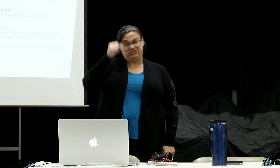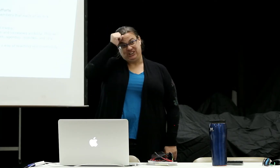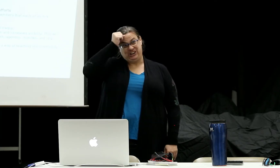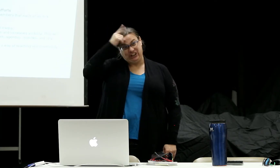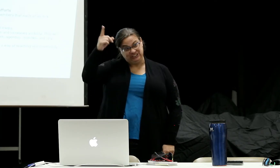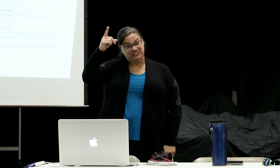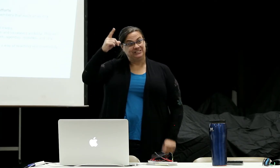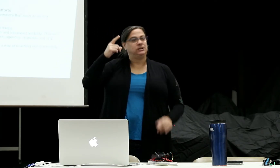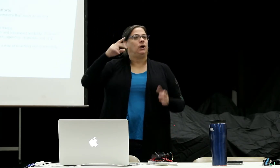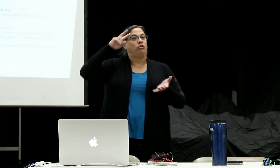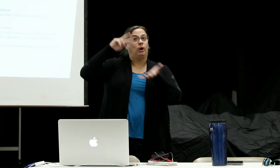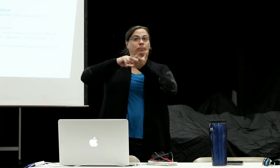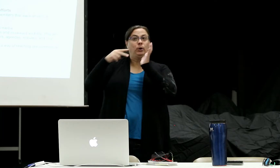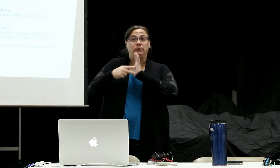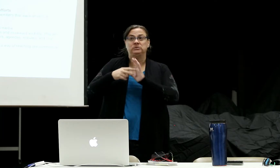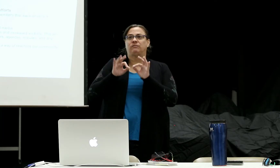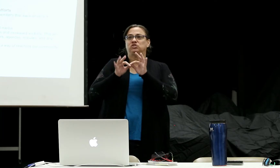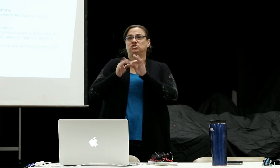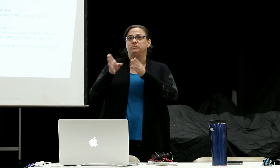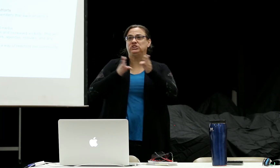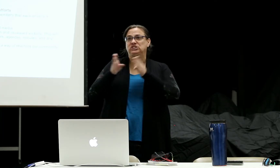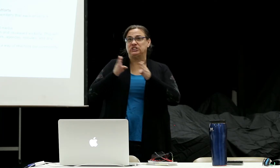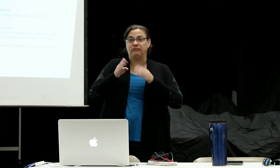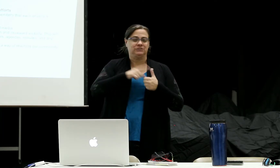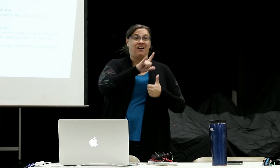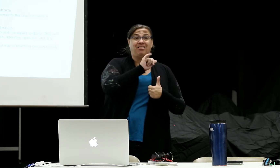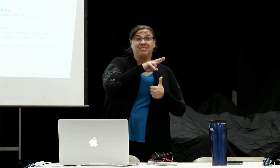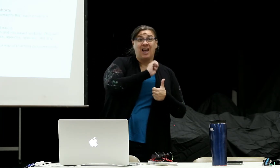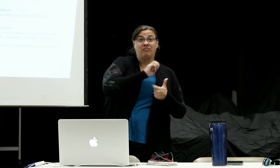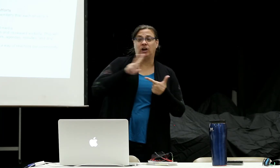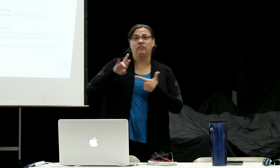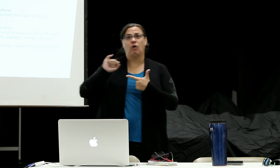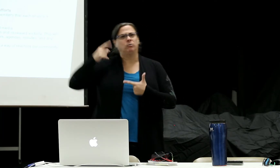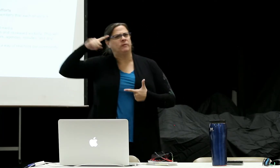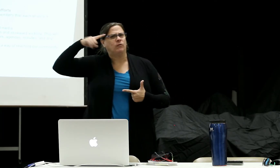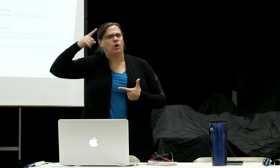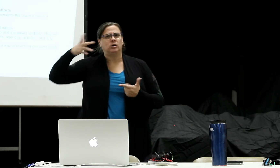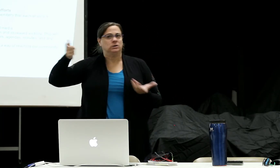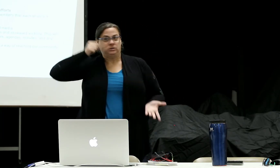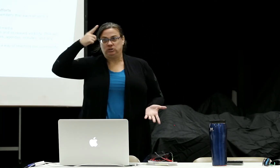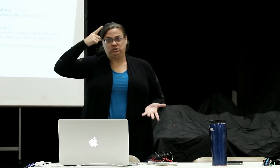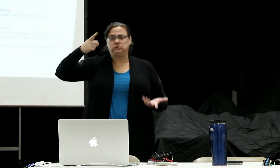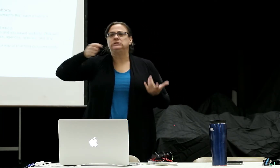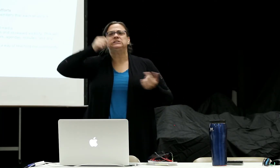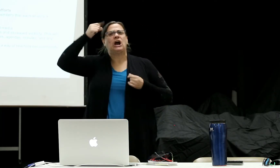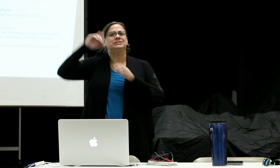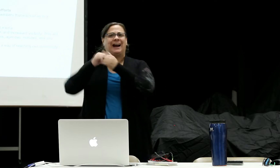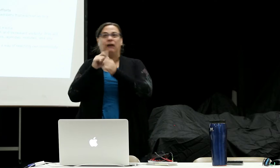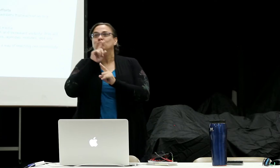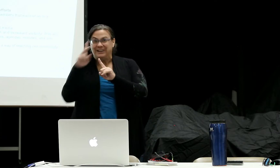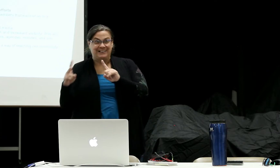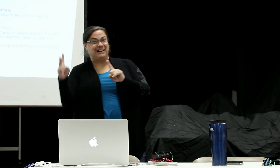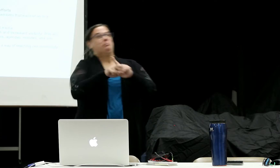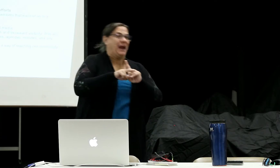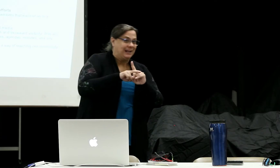HR doesn't 100% even understand what the purpose of interpreting services are for live interpreters versus VRI